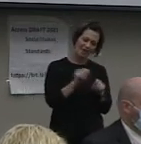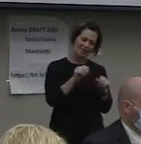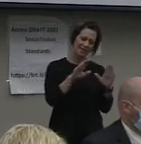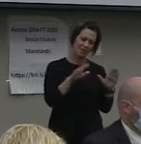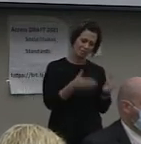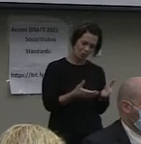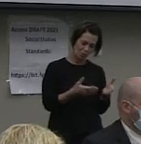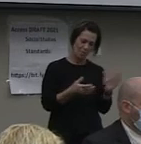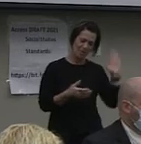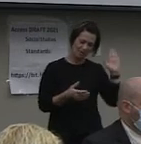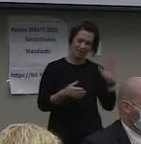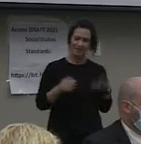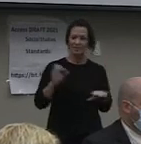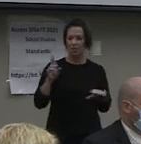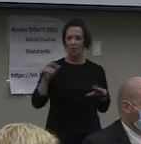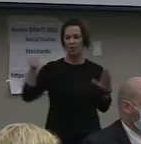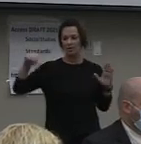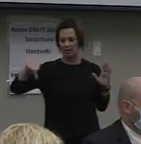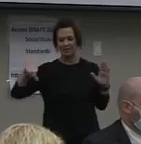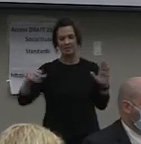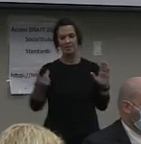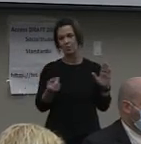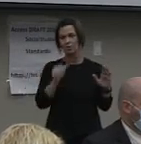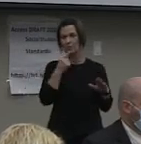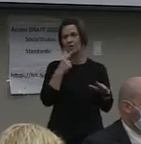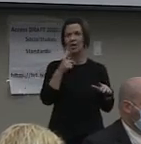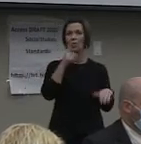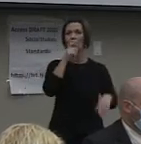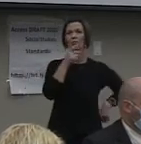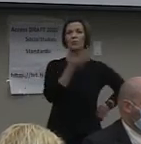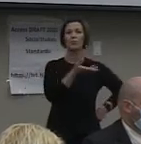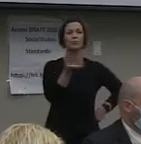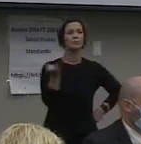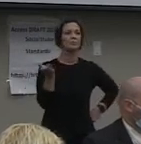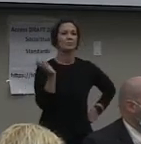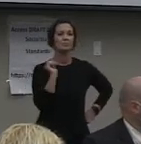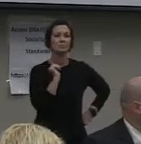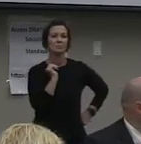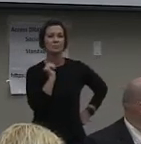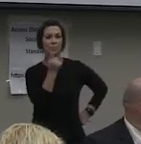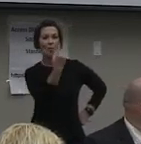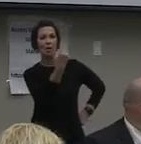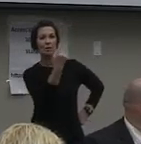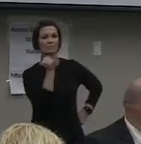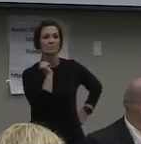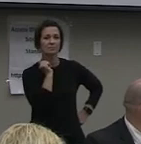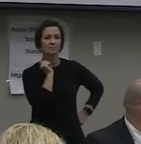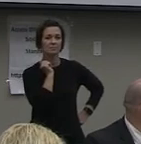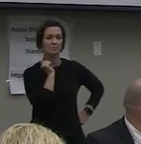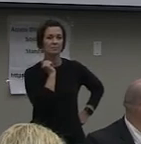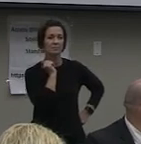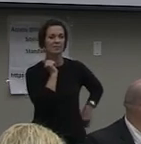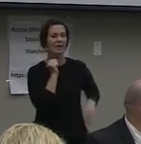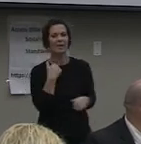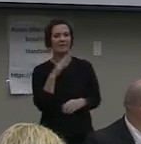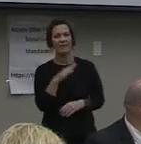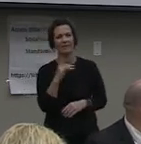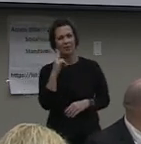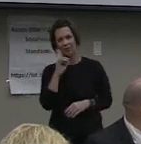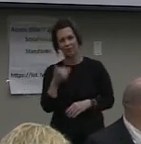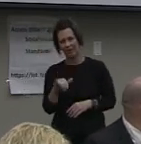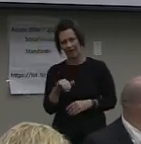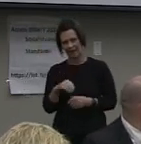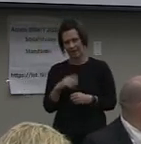or raise your hand, or you call the roll individually. You don't say, are you the only one against? I've never heard of that in my whole years